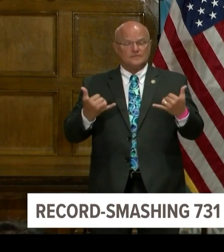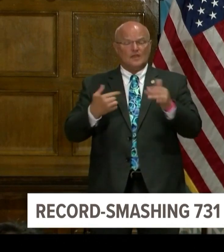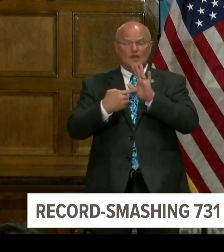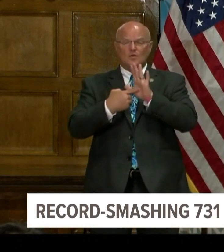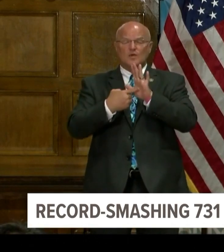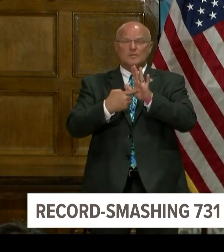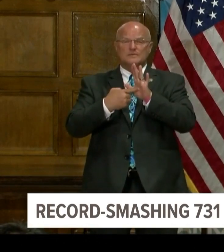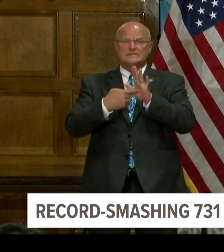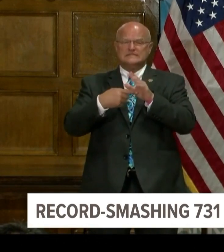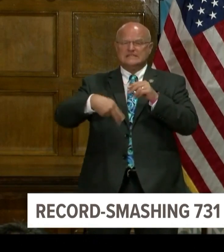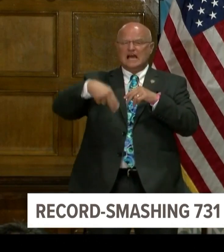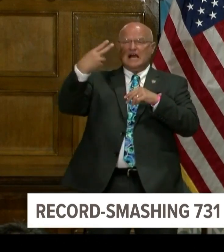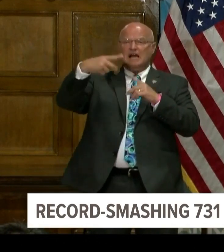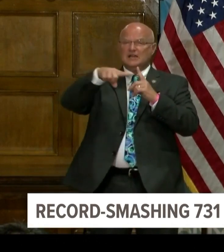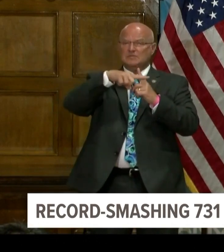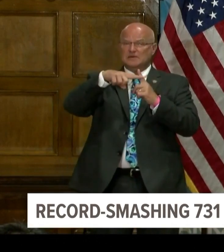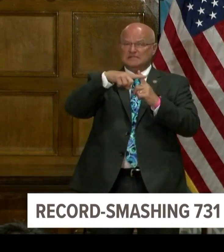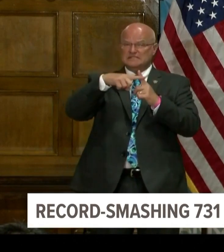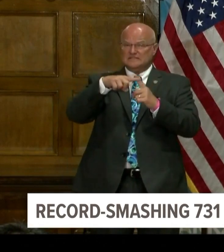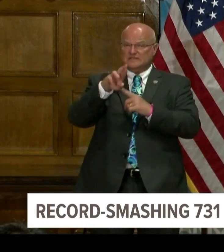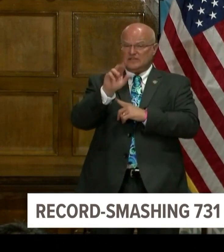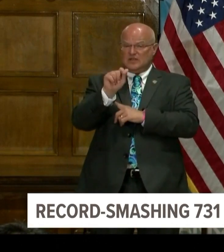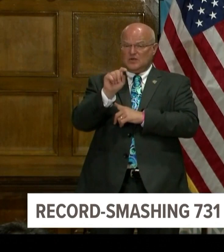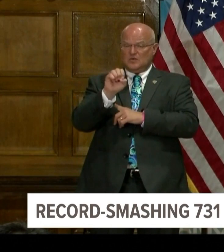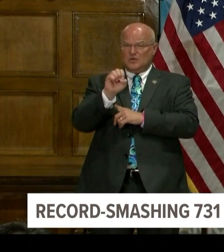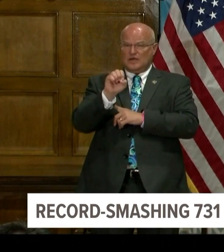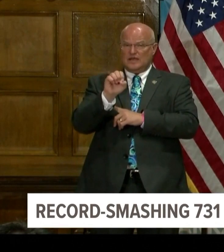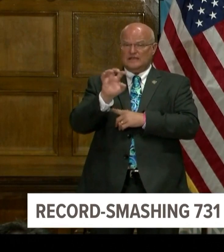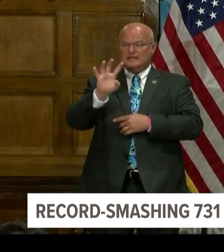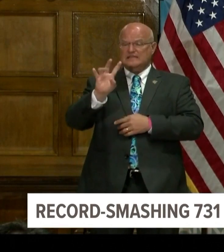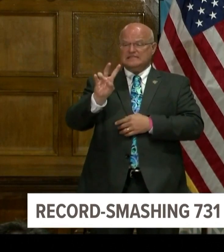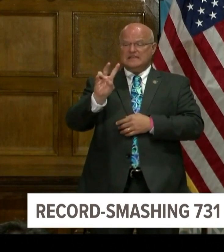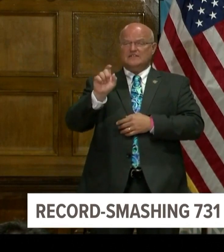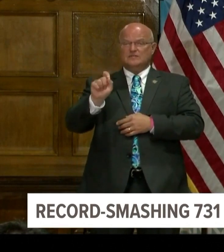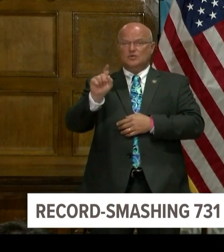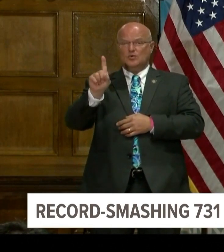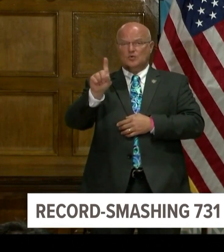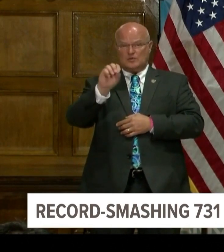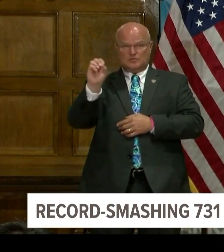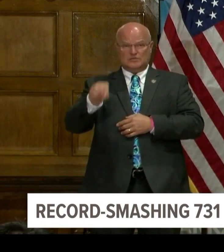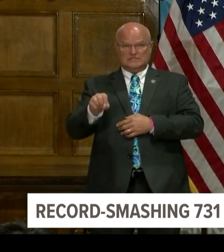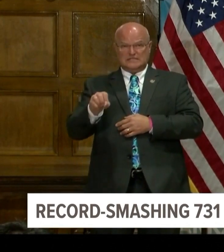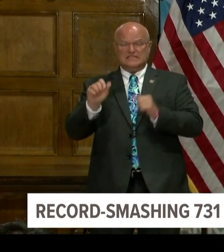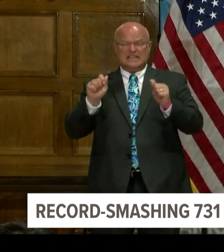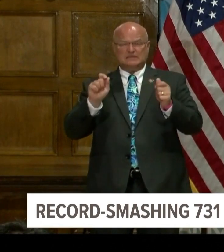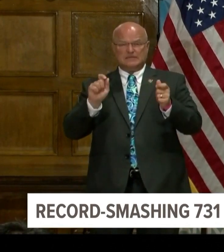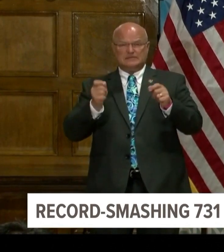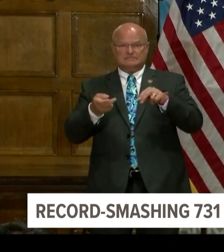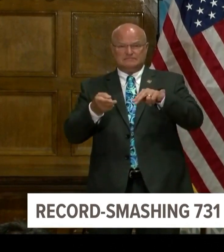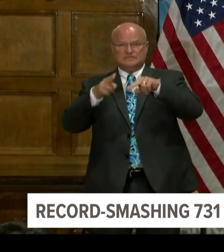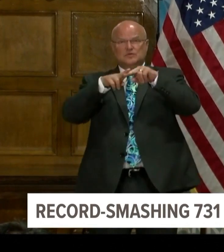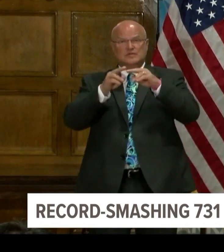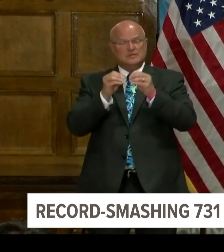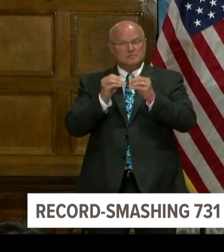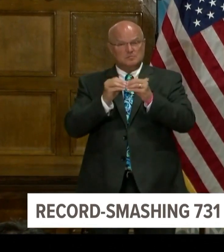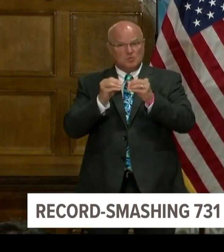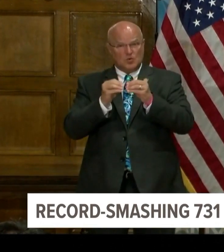represents a higher positivity rate than we've had. That's 7.1%, which could be adjusted upward, as you